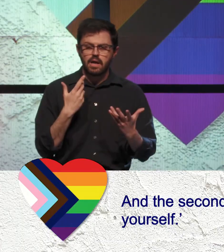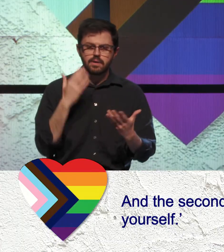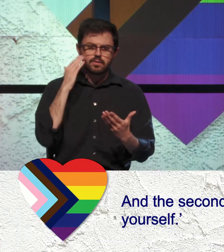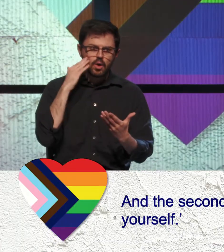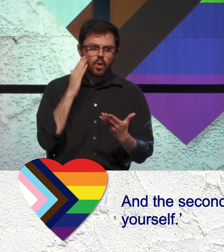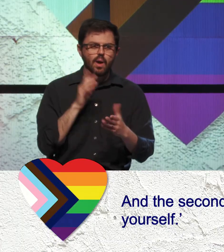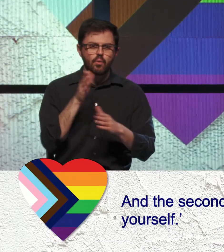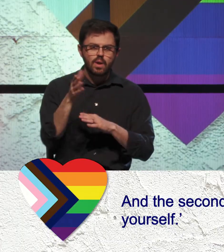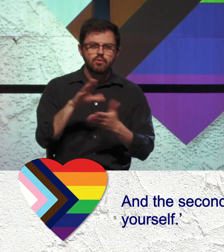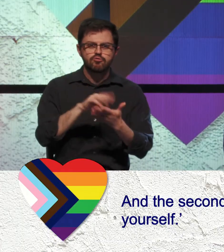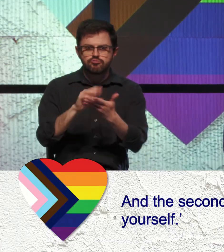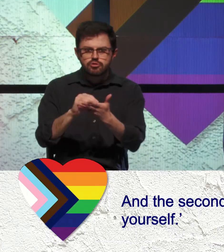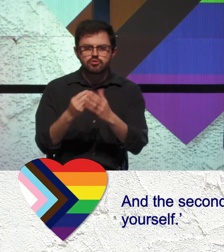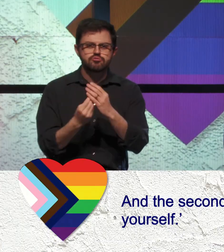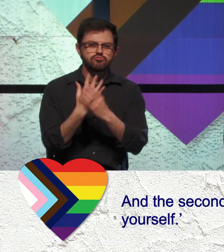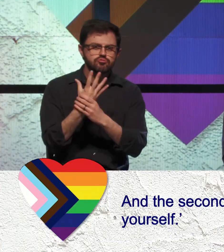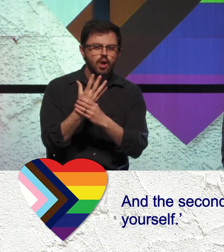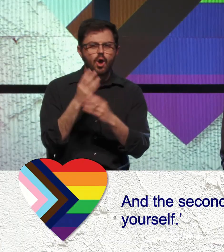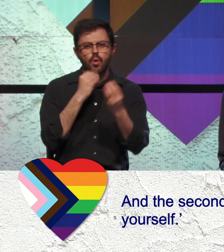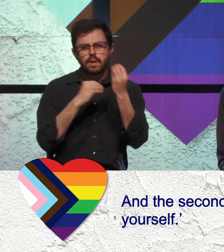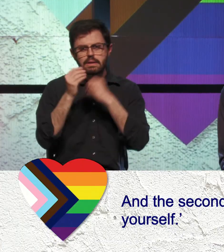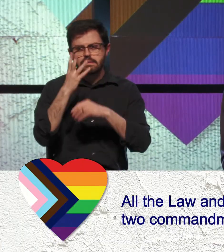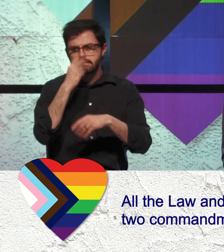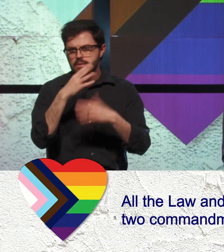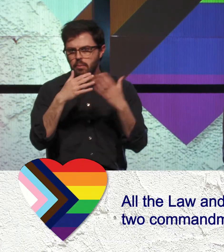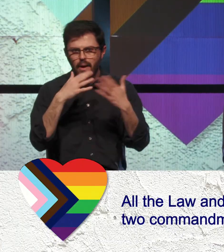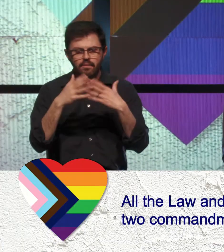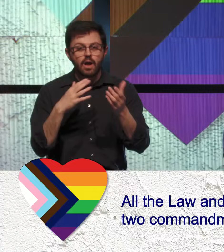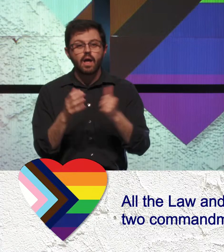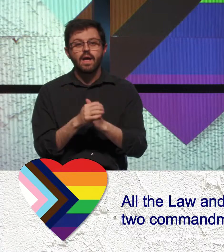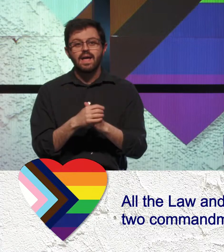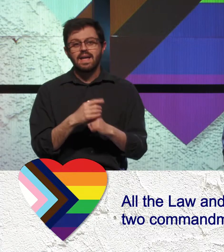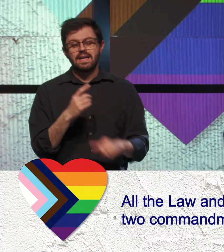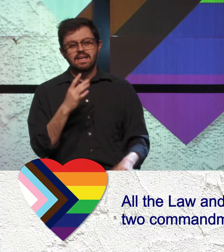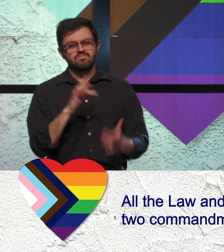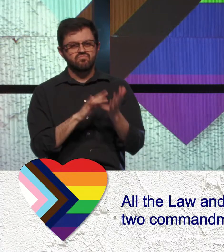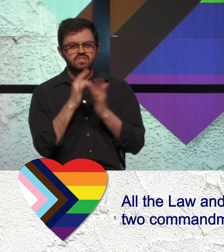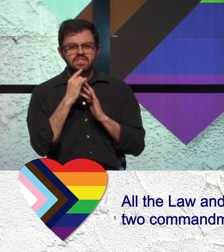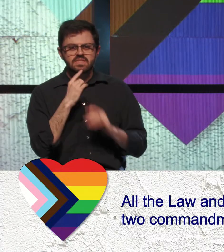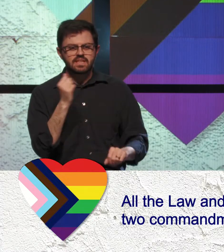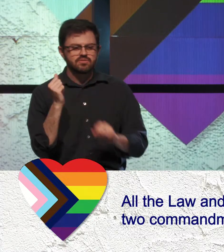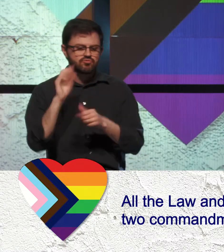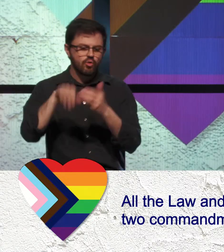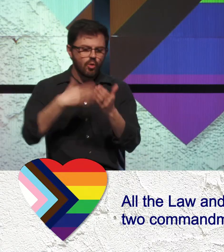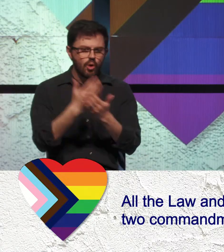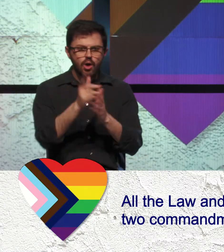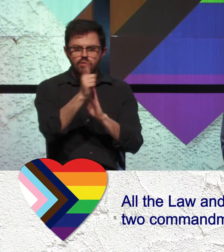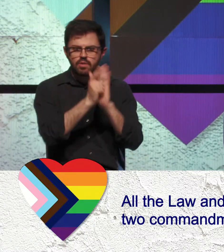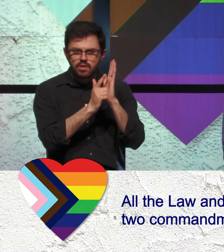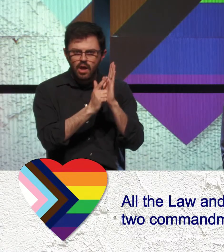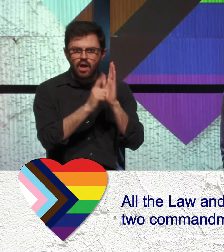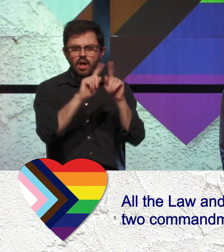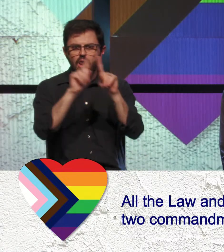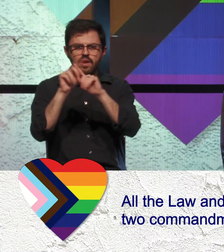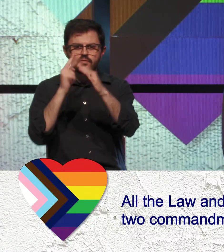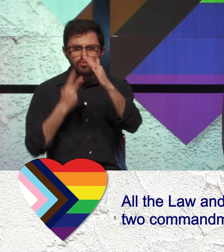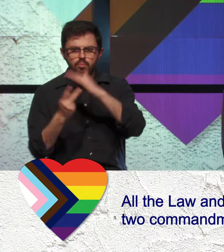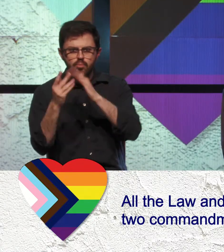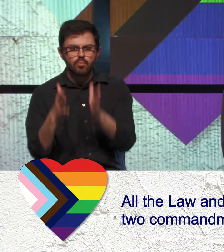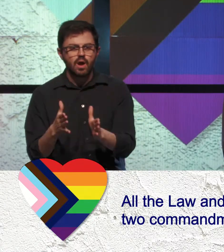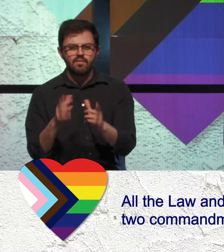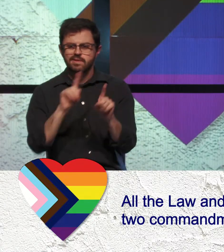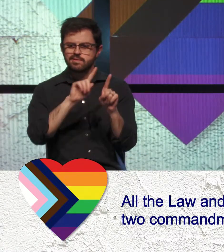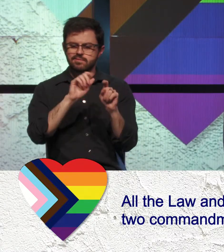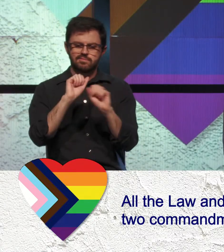I sleep, whatever. And he says all the law and the prophets, in other words, all of the scriptures that we have, they hang on these